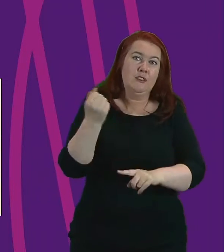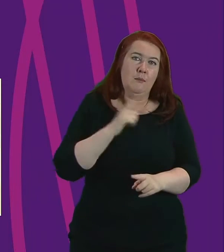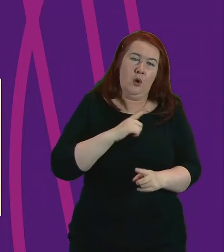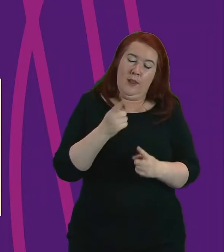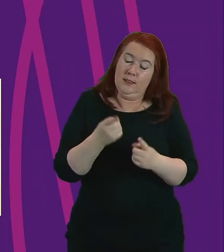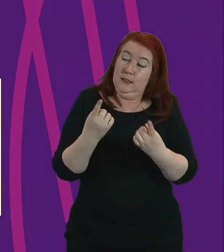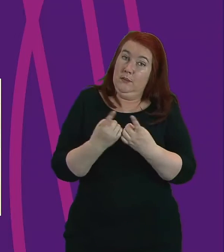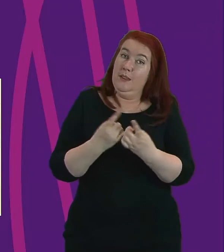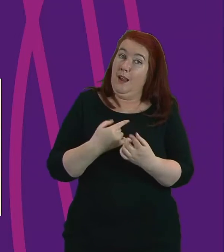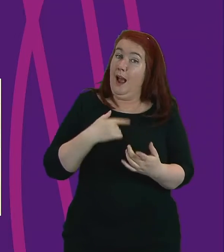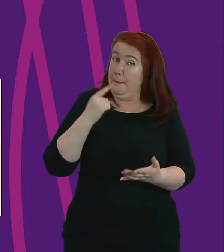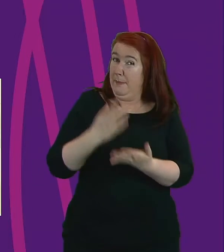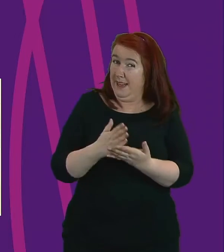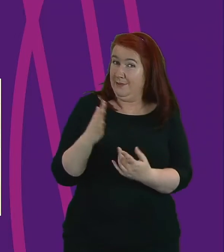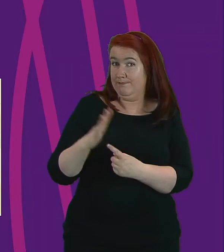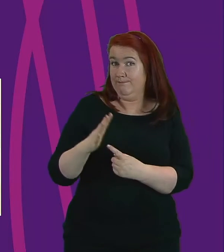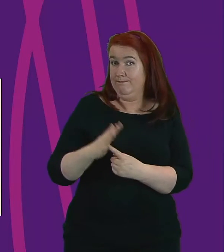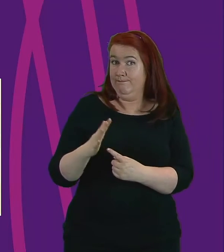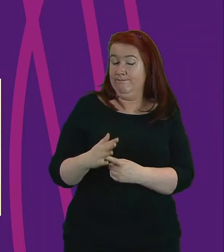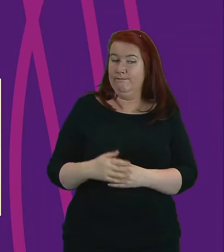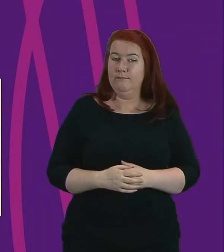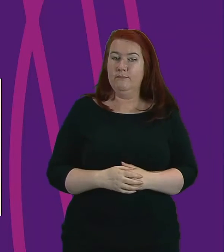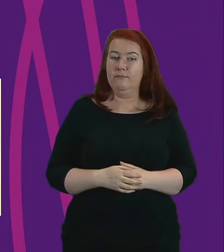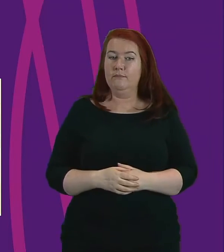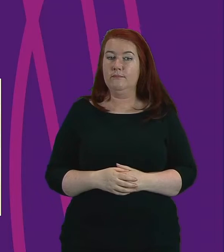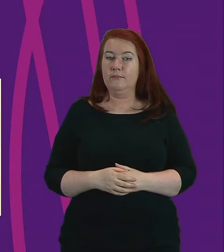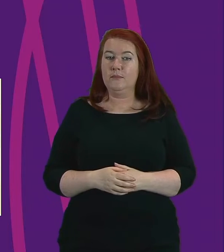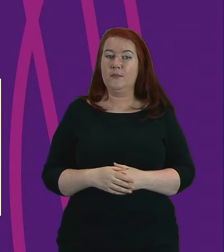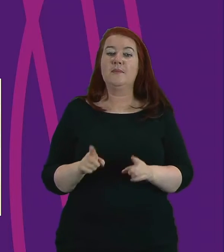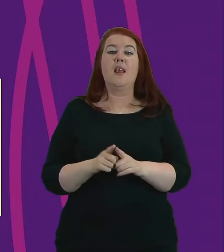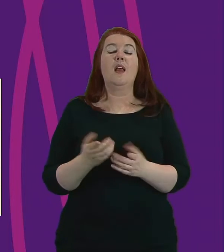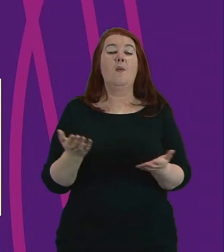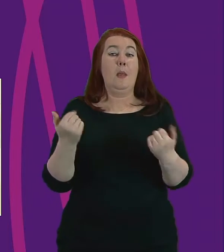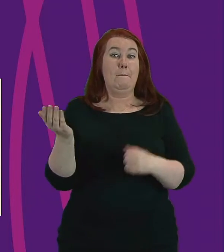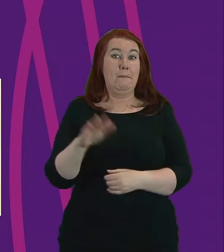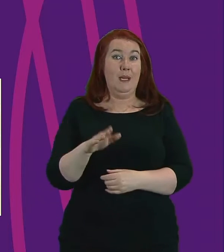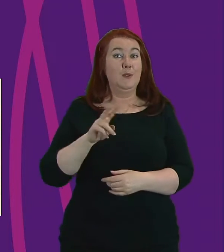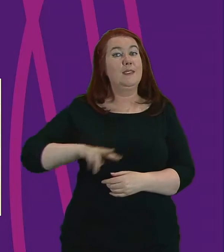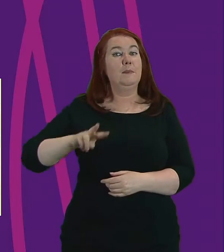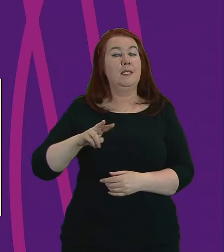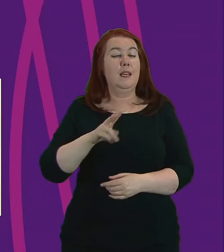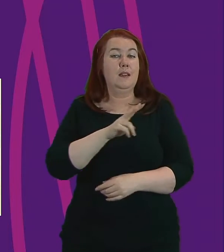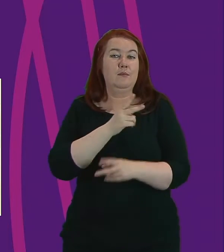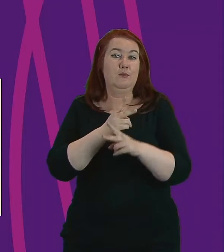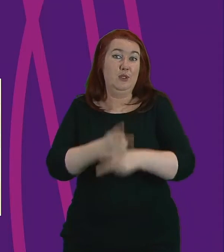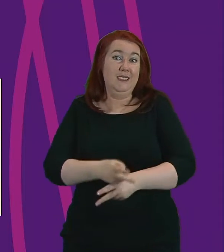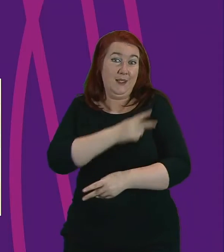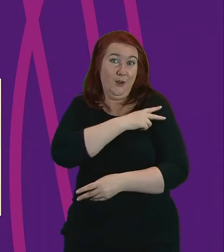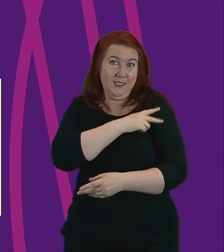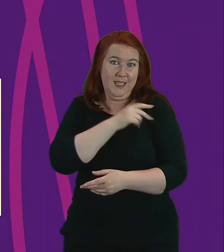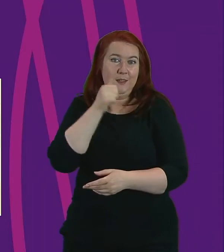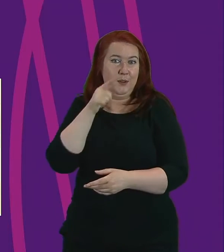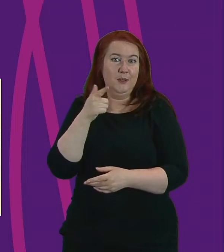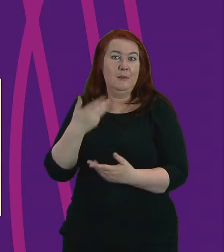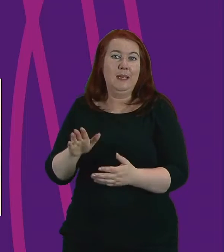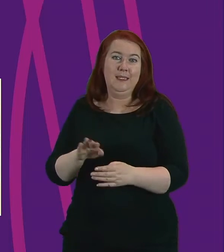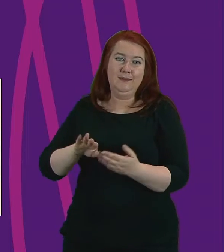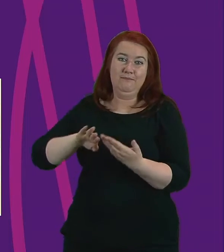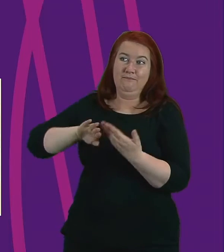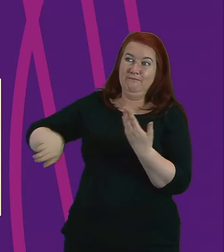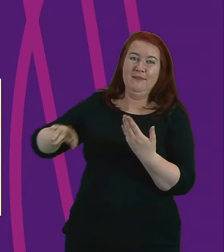I believe is essential. And if I can welcome the Deputy Presiding Officer back to her seat from our long period in exile